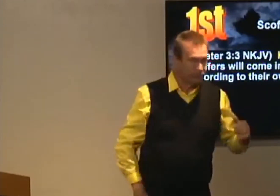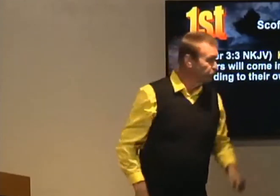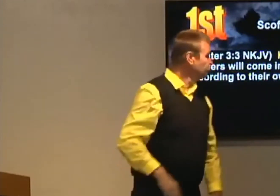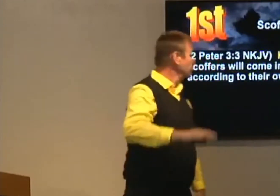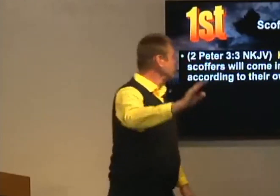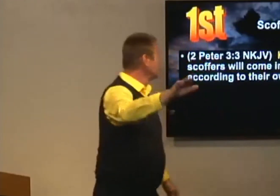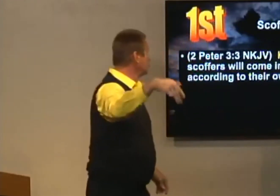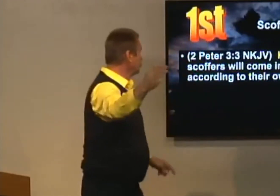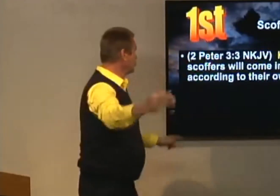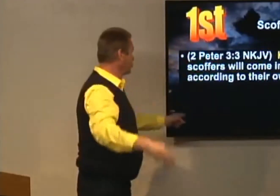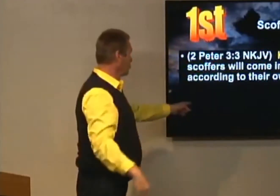more people like that.